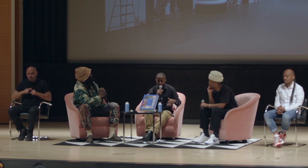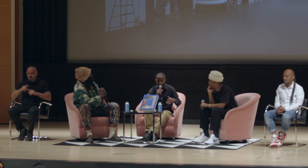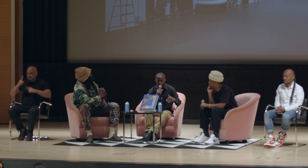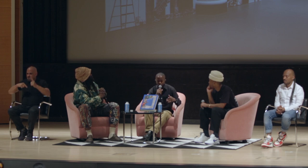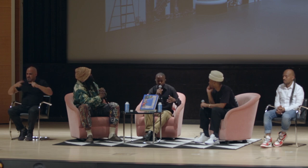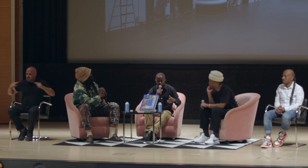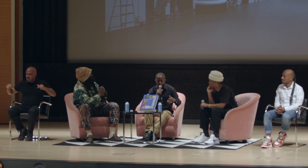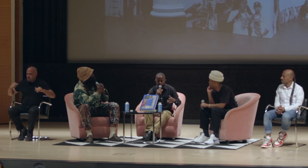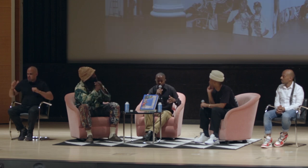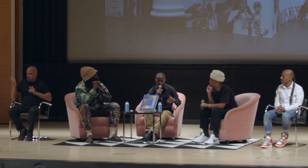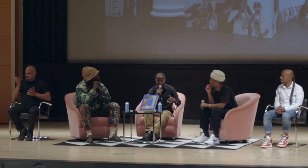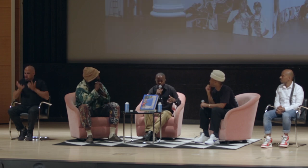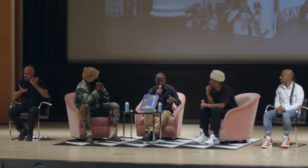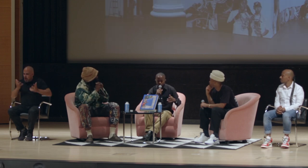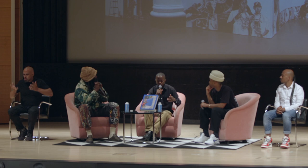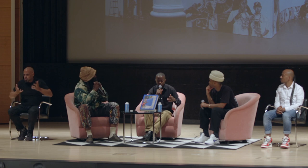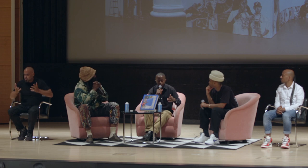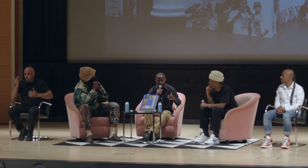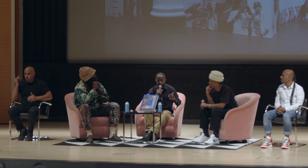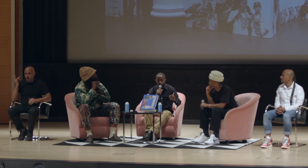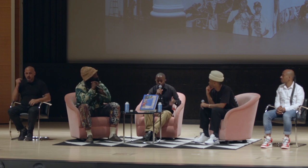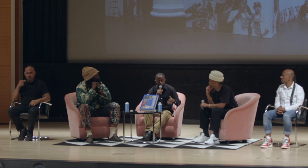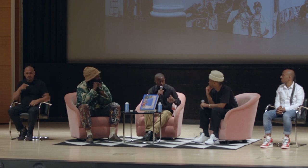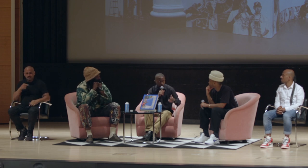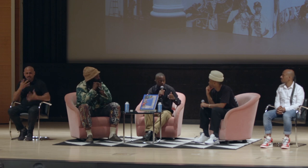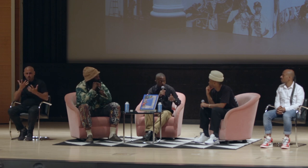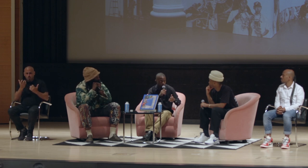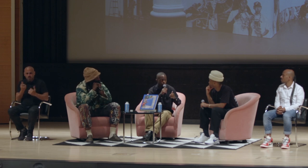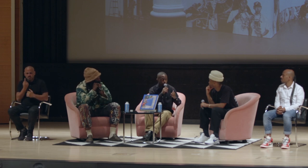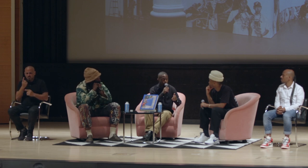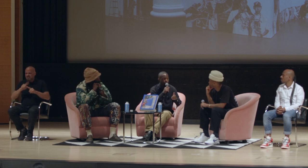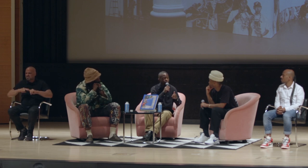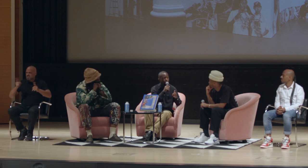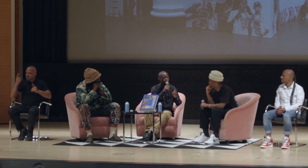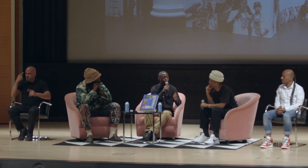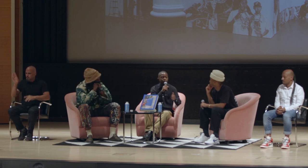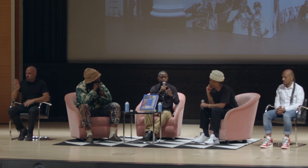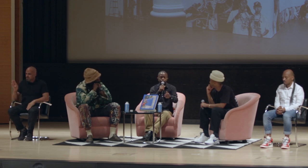various gestures, because he wanted something different